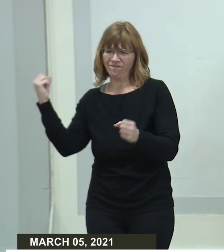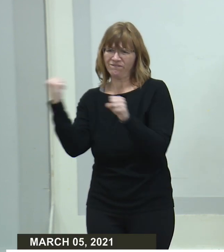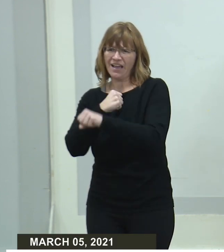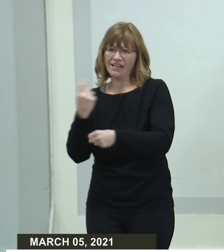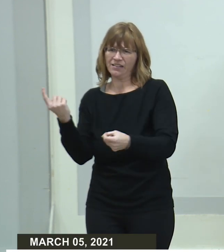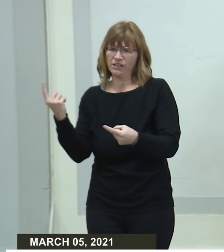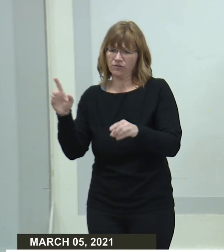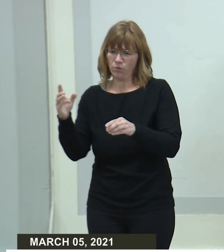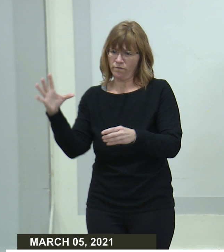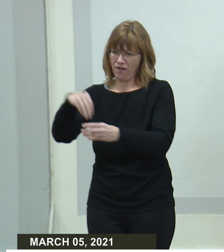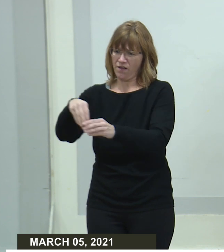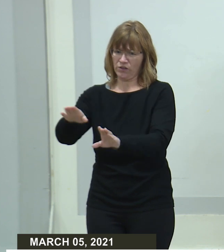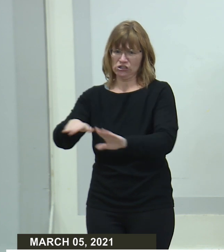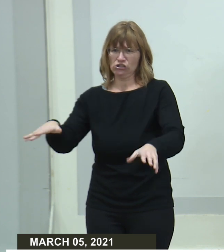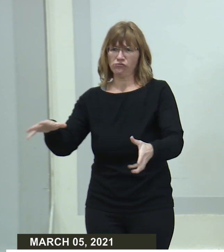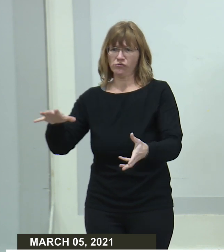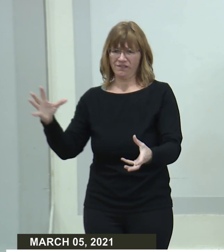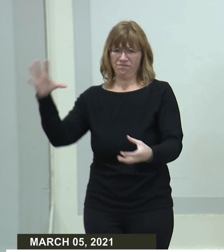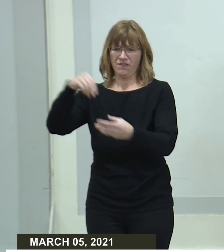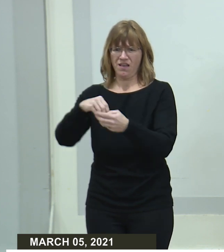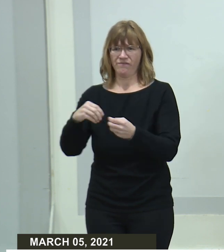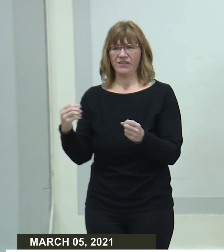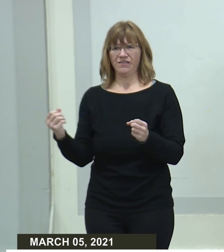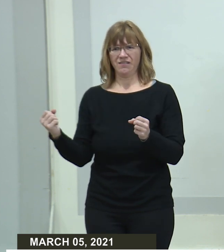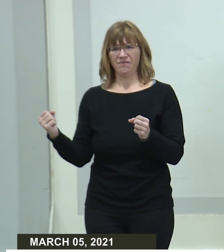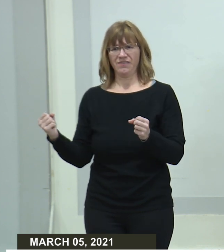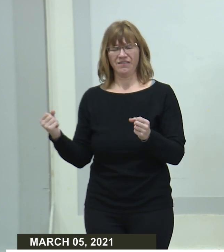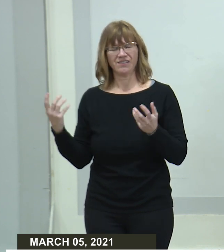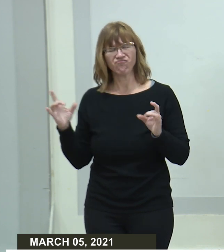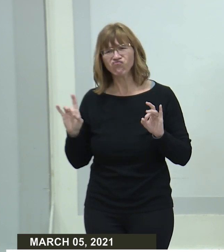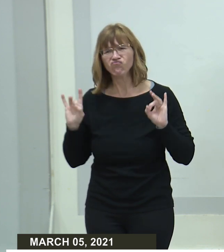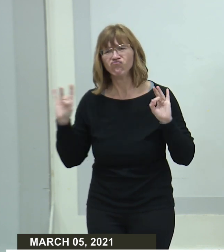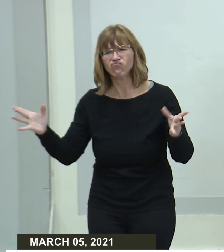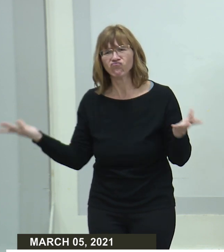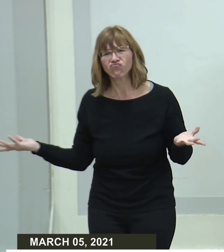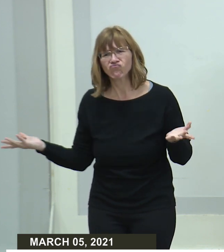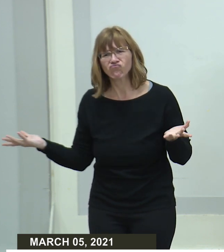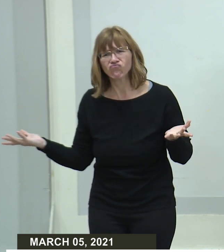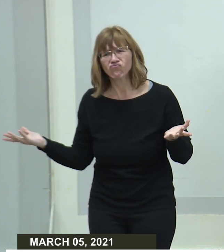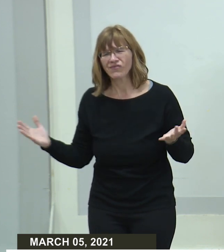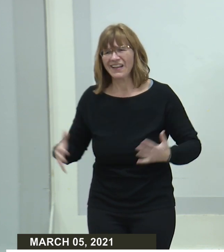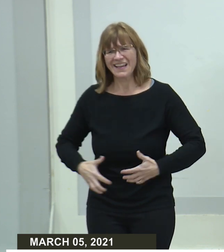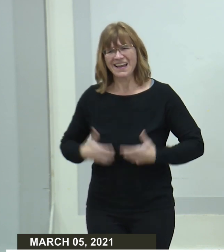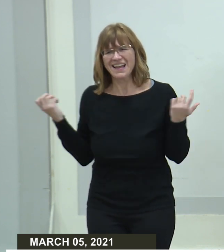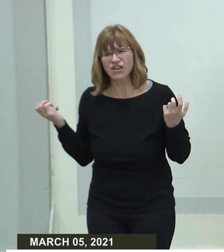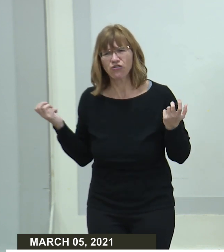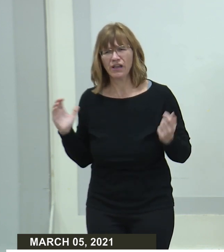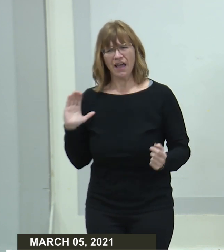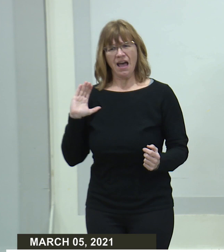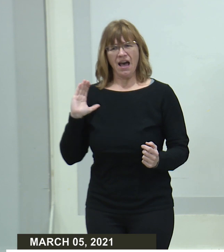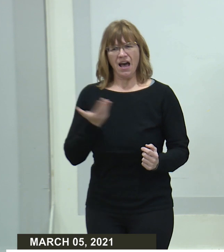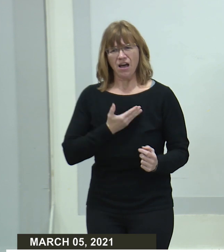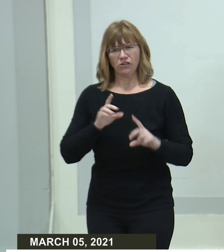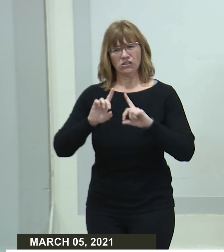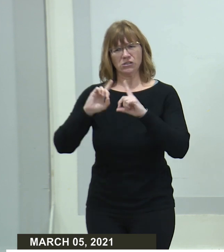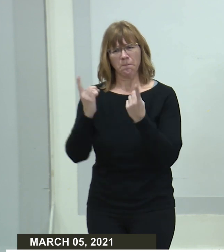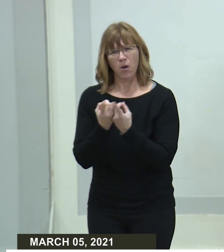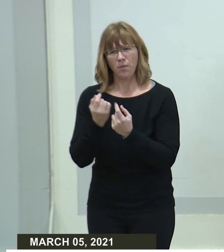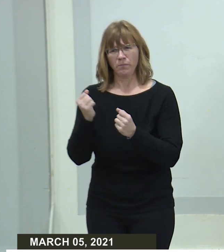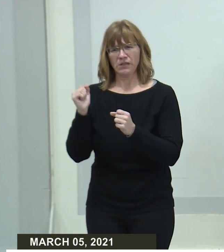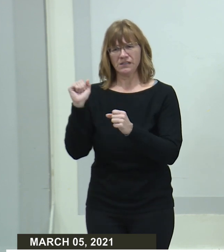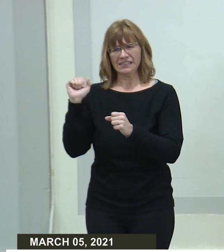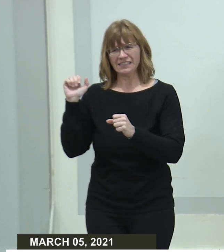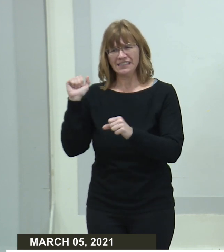they are horrifying and they are angering. Our department is working aggressively to identify those responsible and bring them